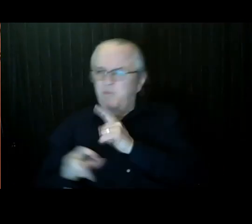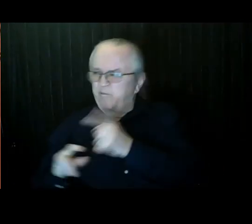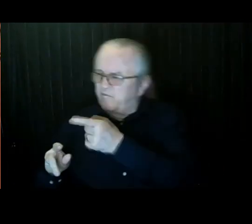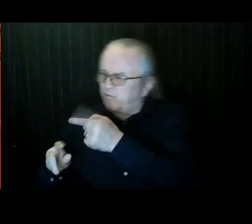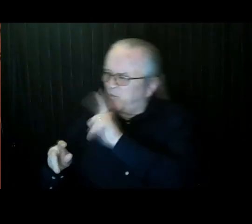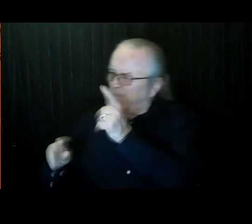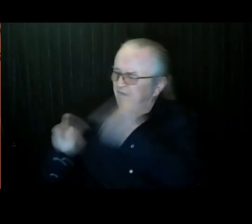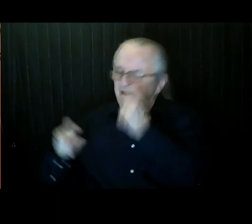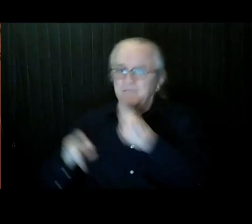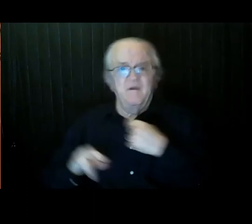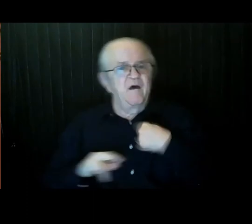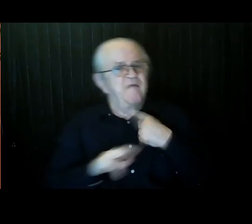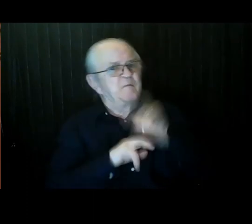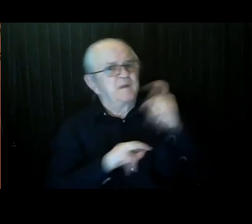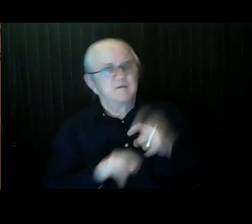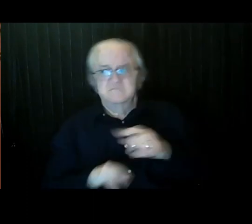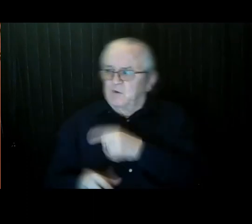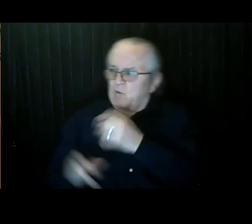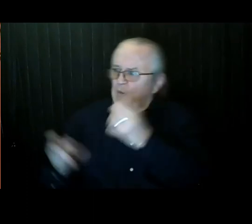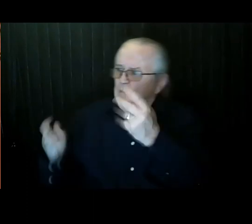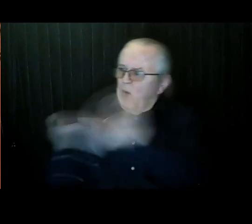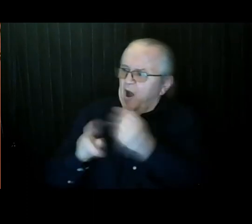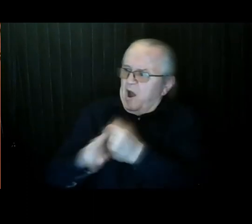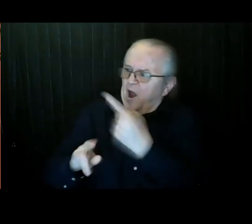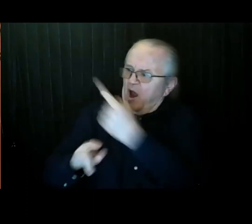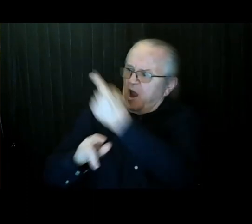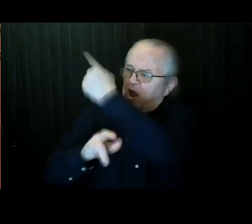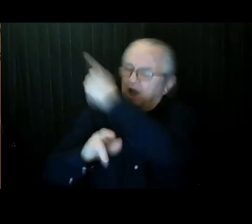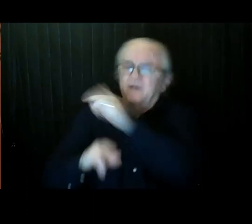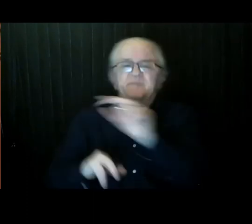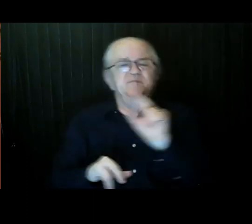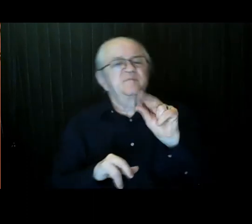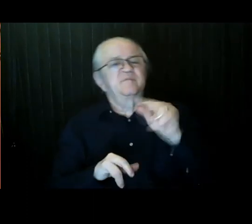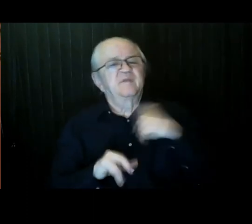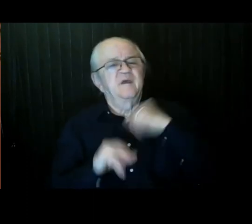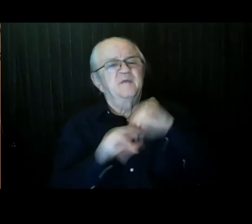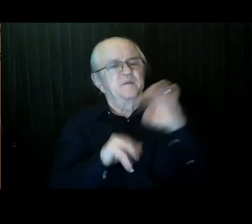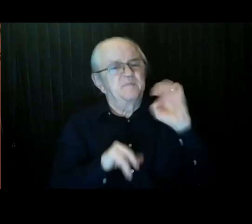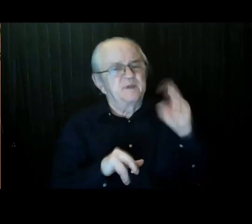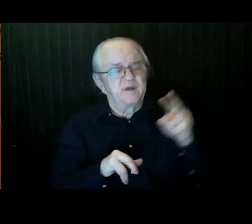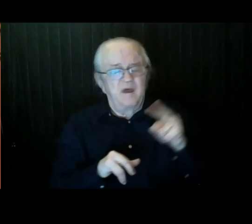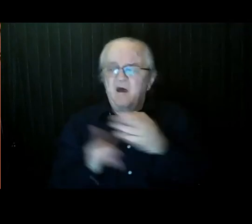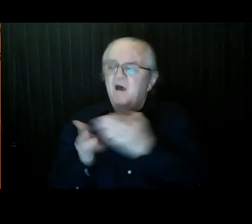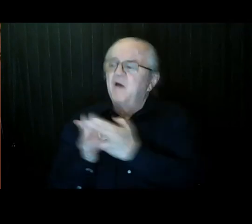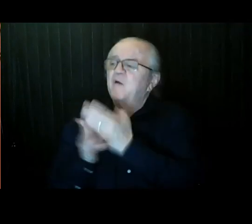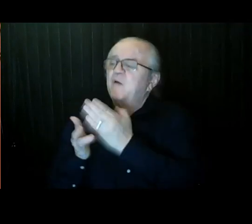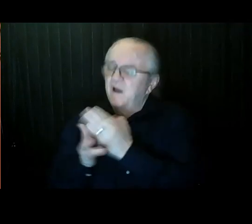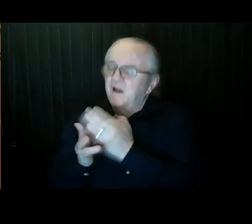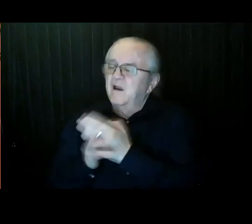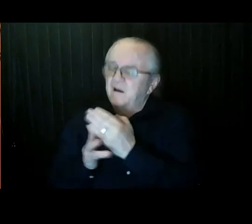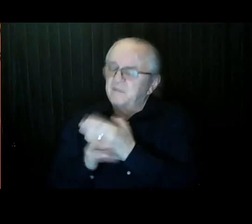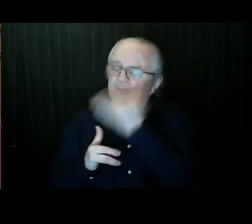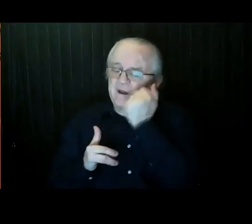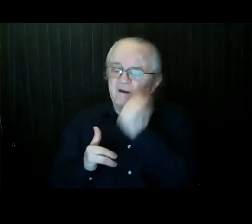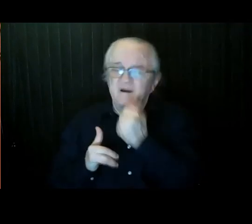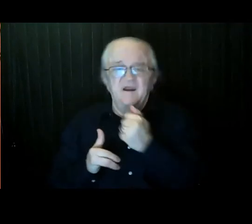said, "Whoa, man." He said, "You are lost." I said, no. I said, I'm in Michigan. He says, "Well, all right, that's a start." And I said, "Well, no, I mean, I was